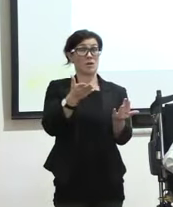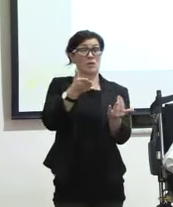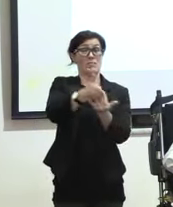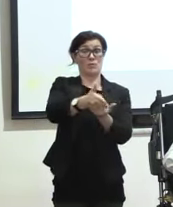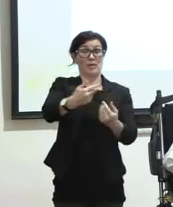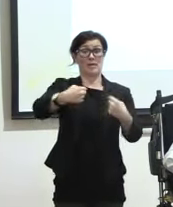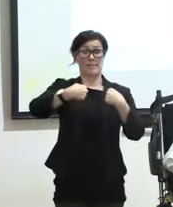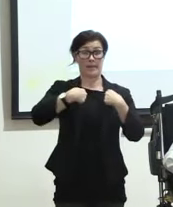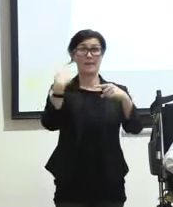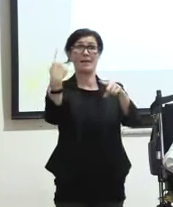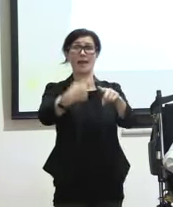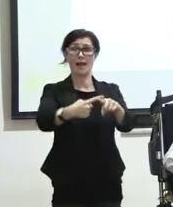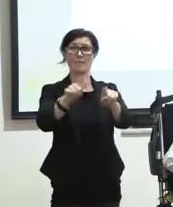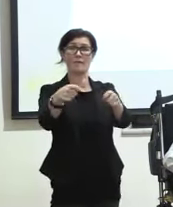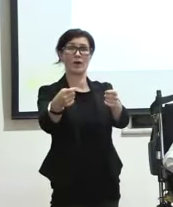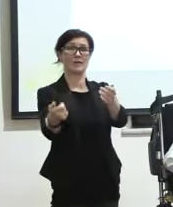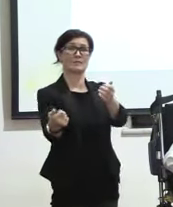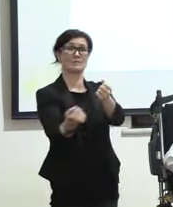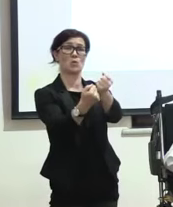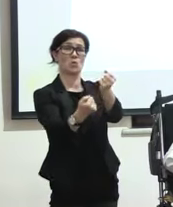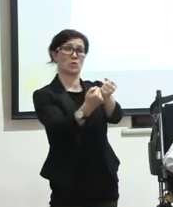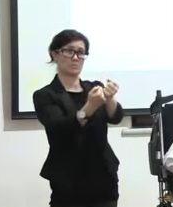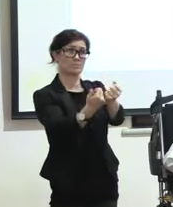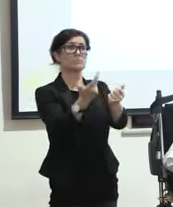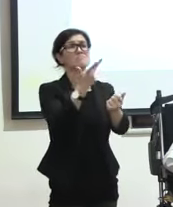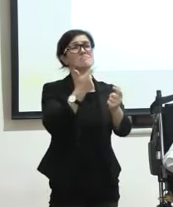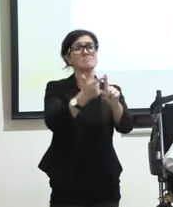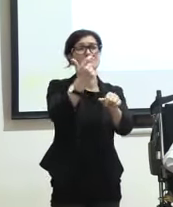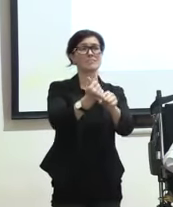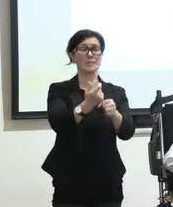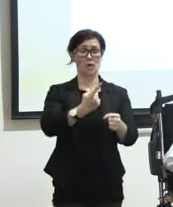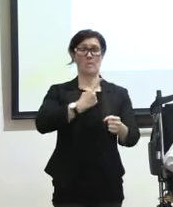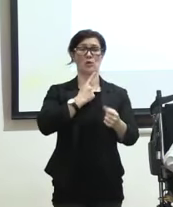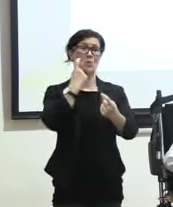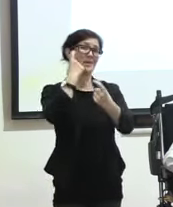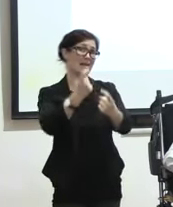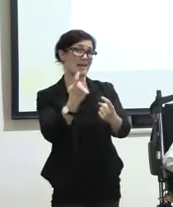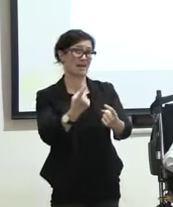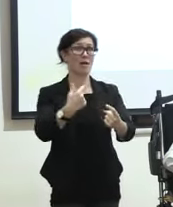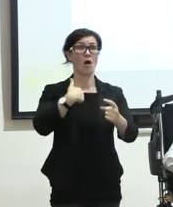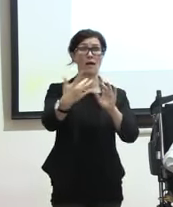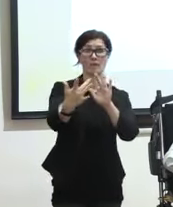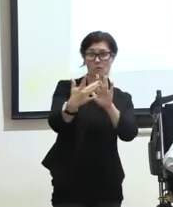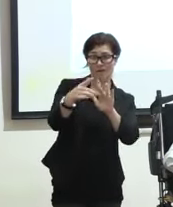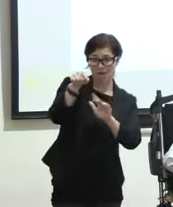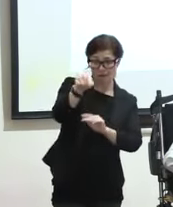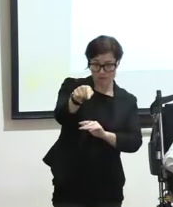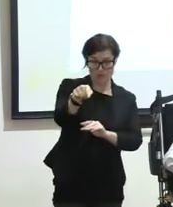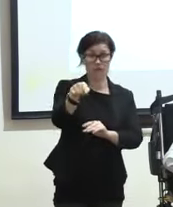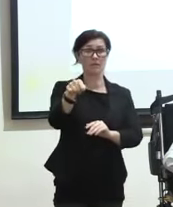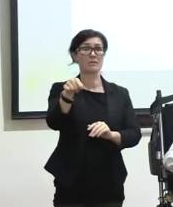and your provider of supports. So say it might be personal care. You engage with the personal care provider. The personal care